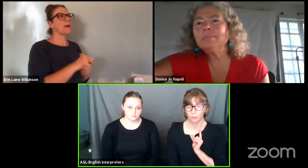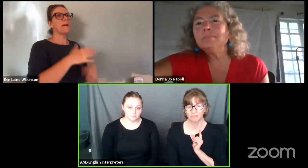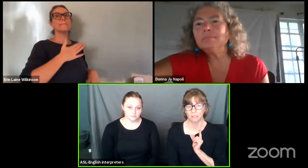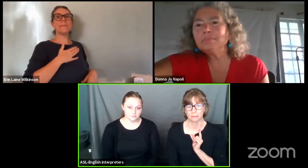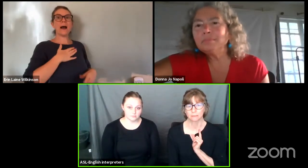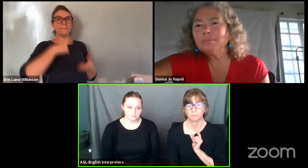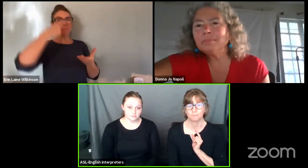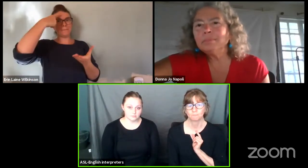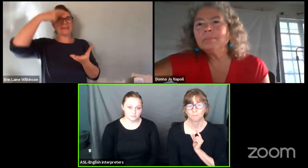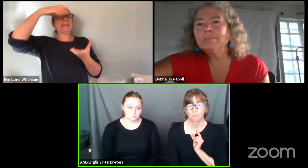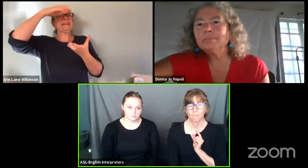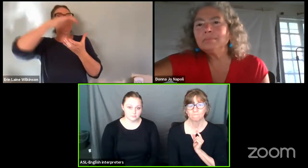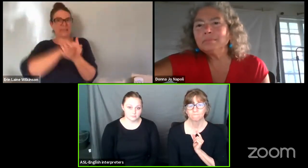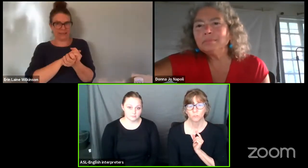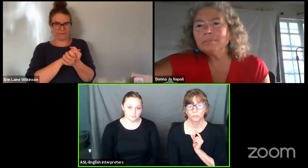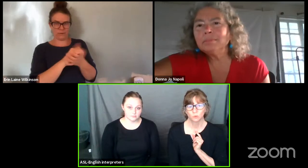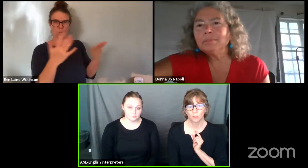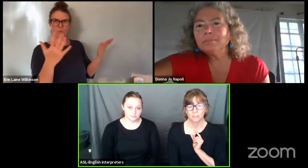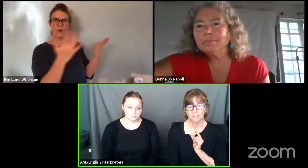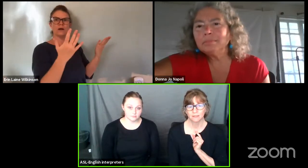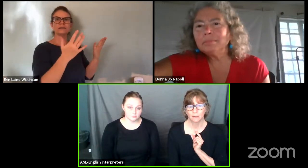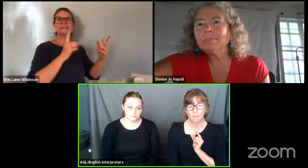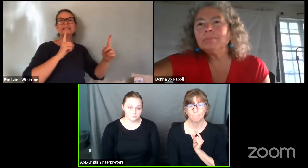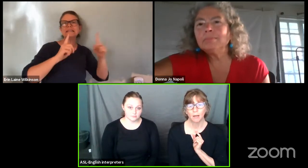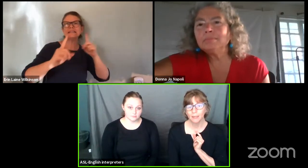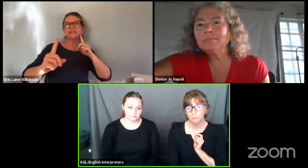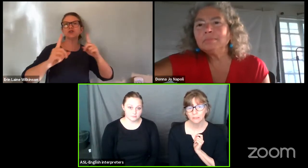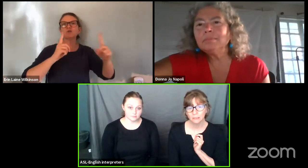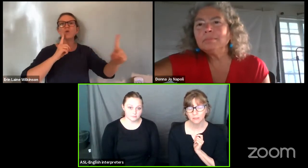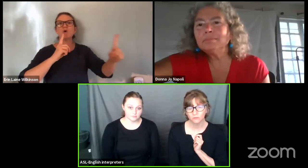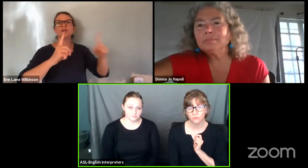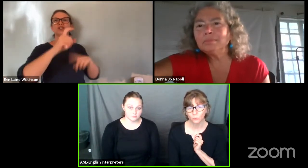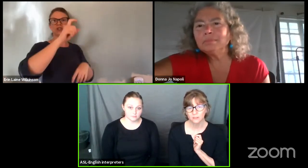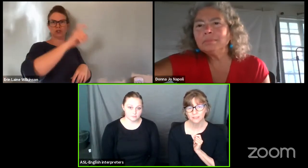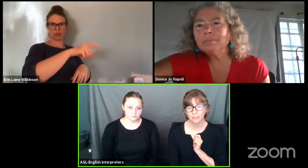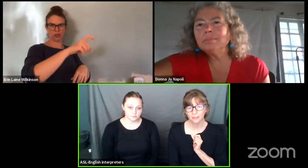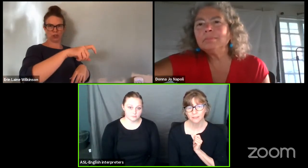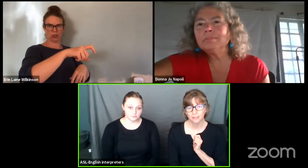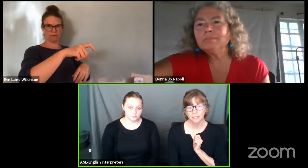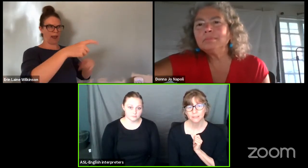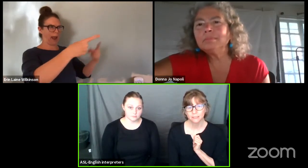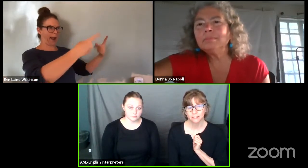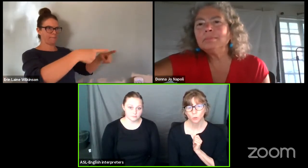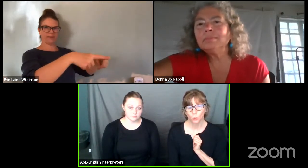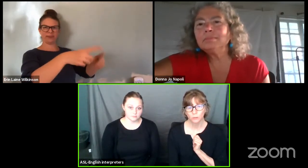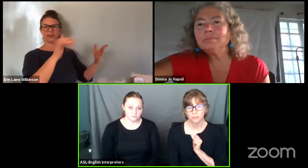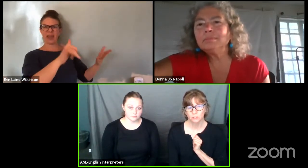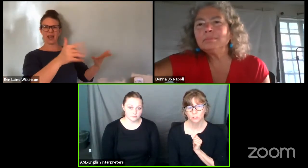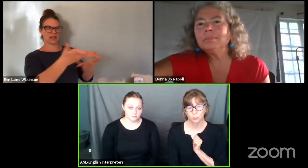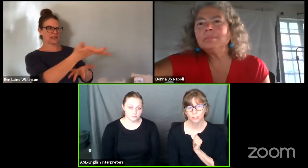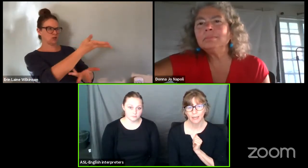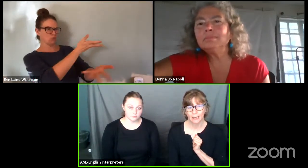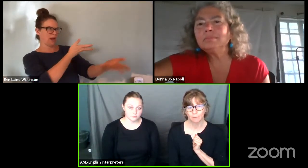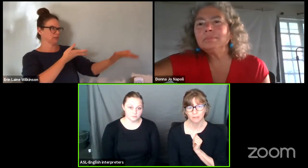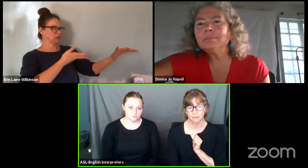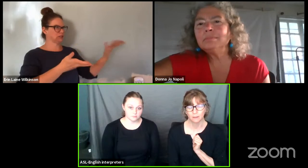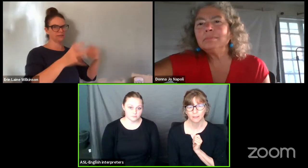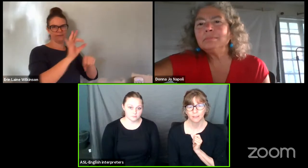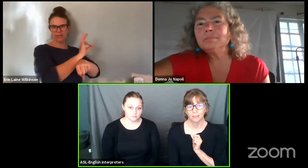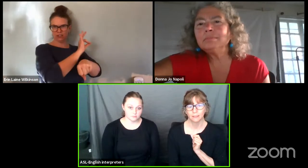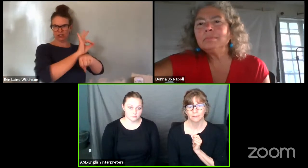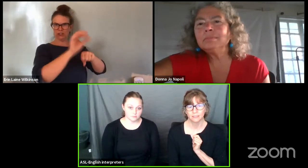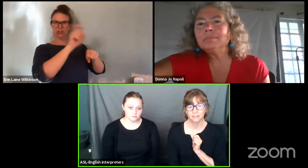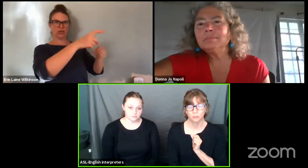two important things. First was that my belief was that discourse should